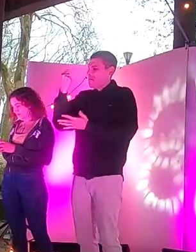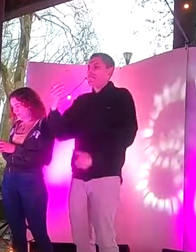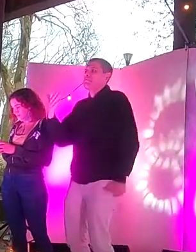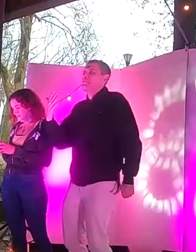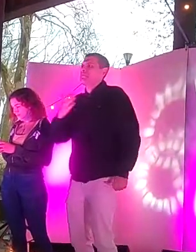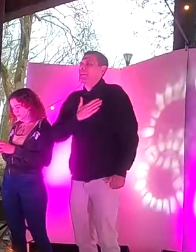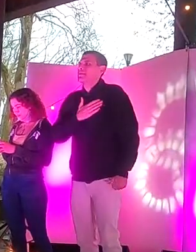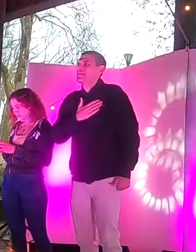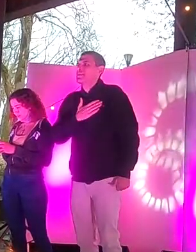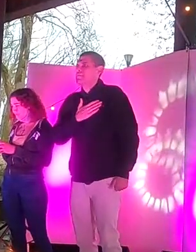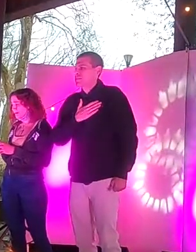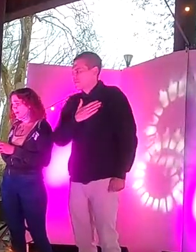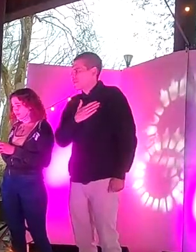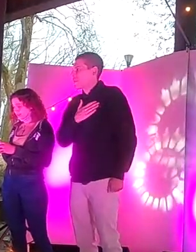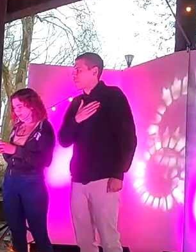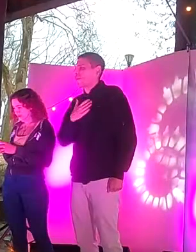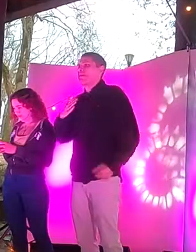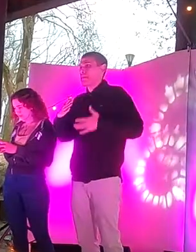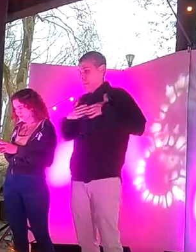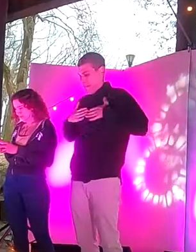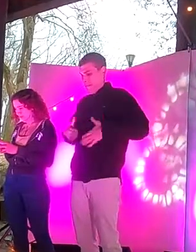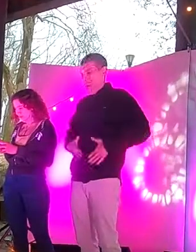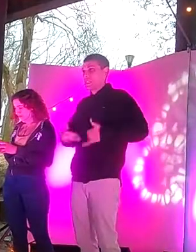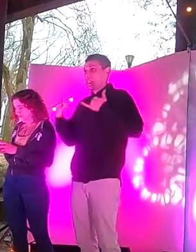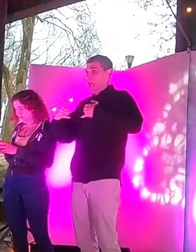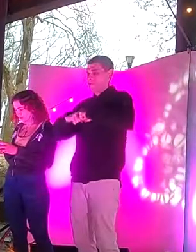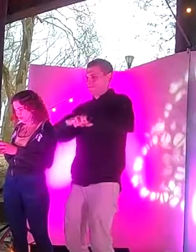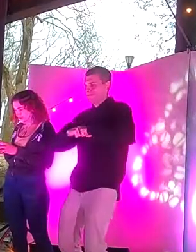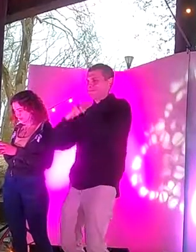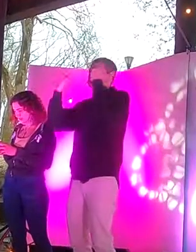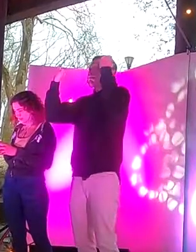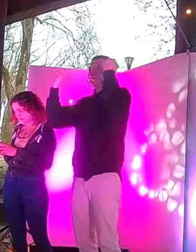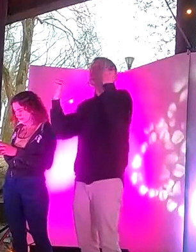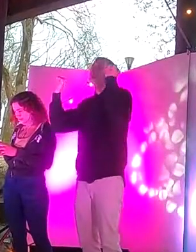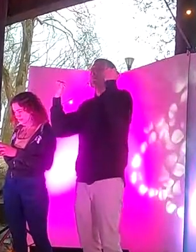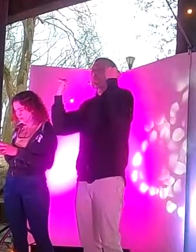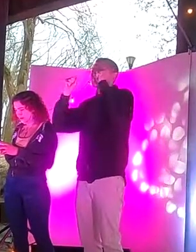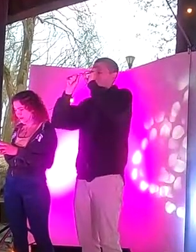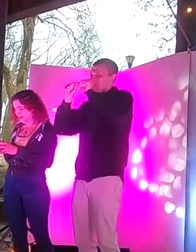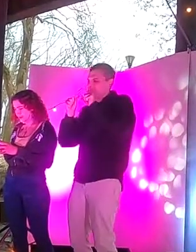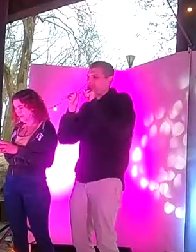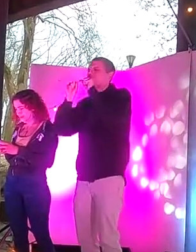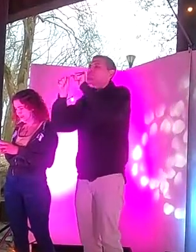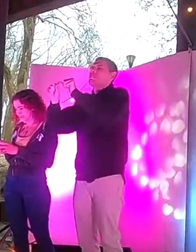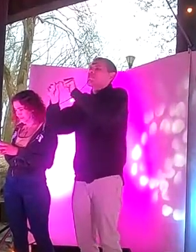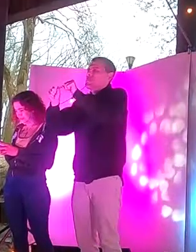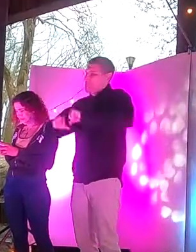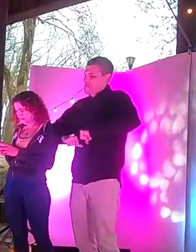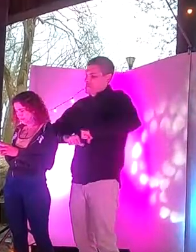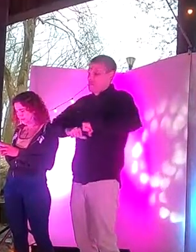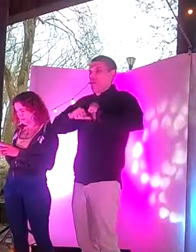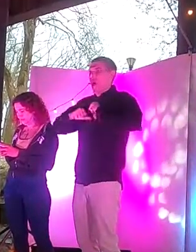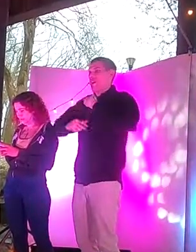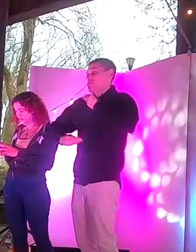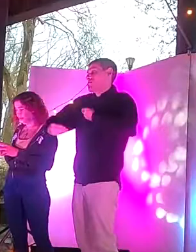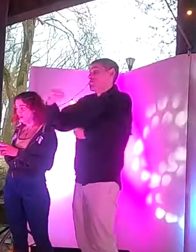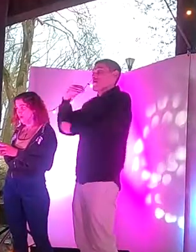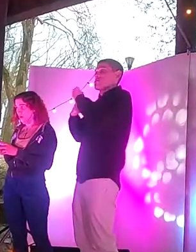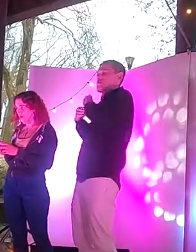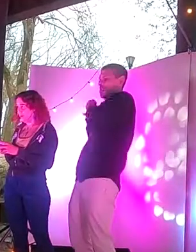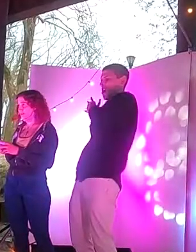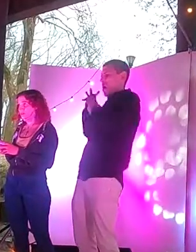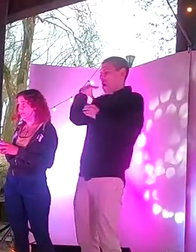rightfully mine. My body is a temple, and forever I strive, with the pride of 1,000 ancestors,